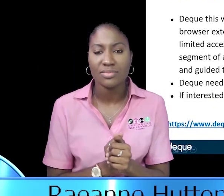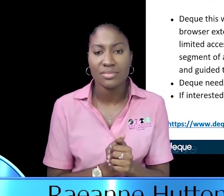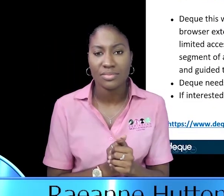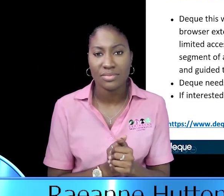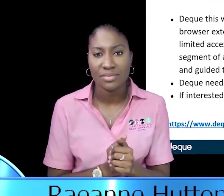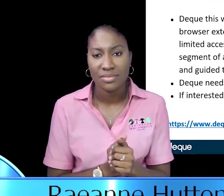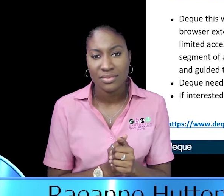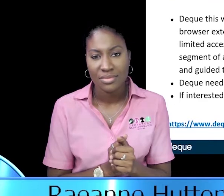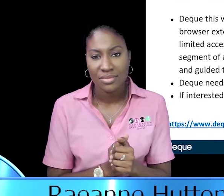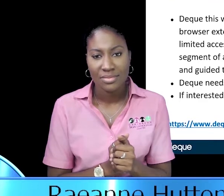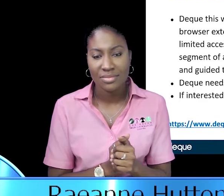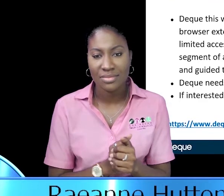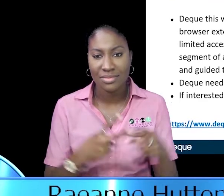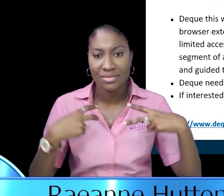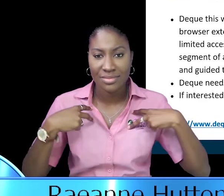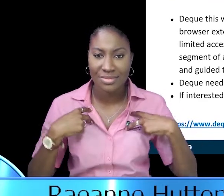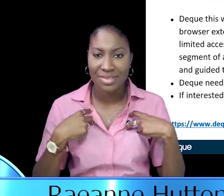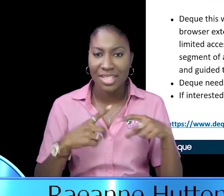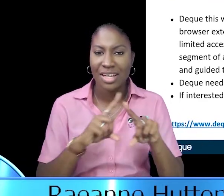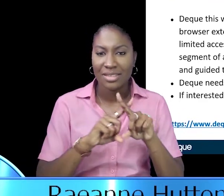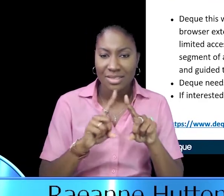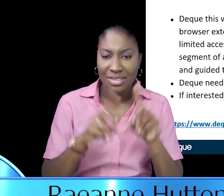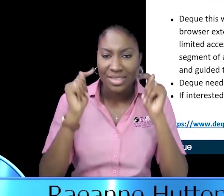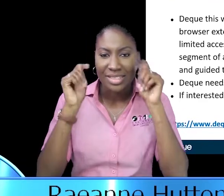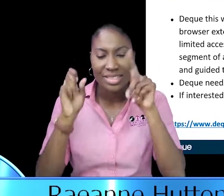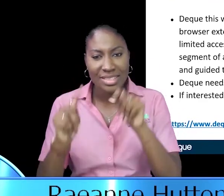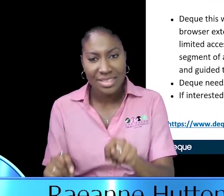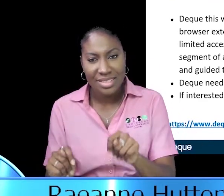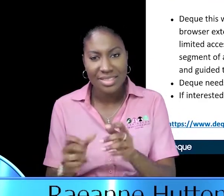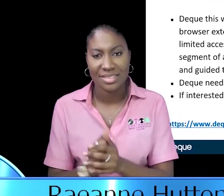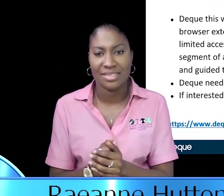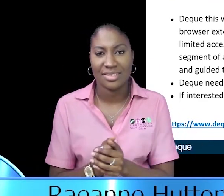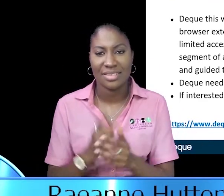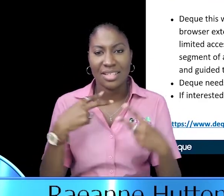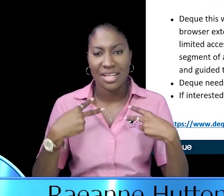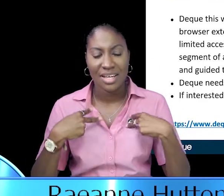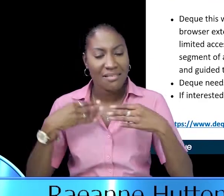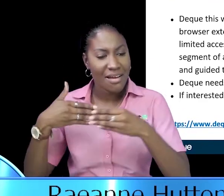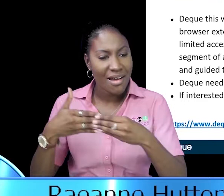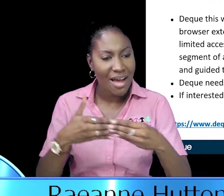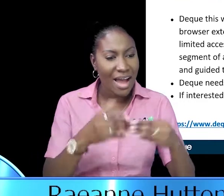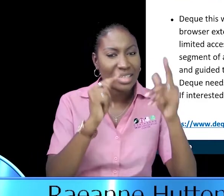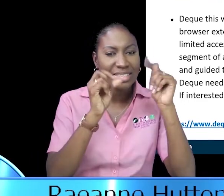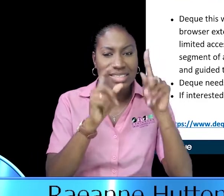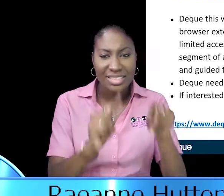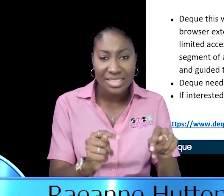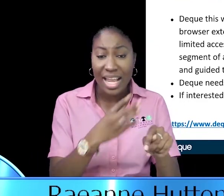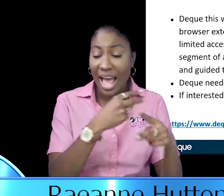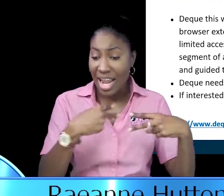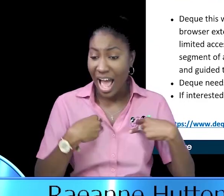Last week, Deque released a new product for anybody that is into the development or testing